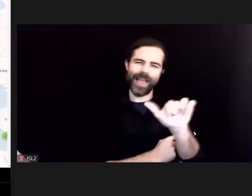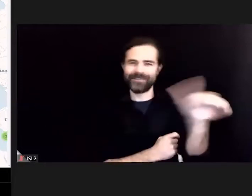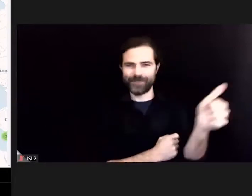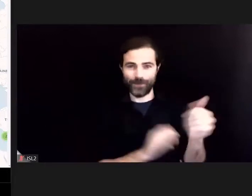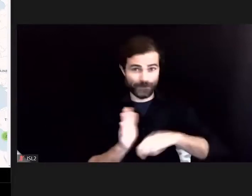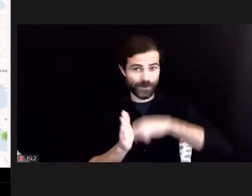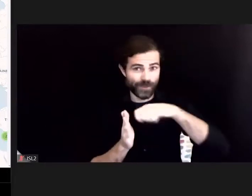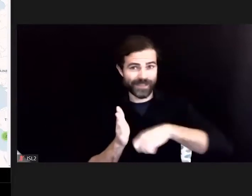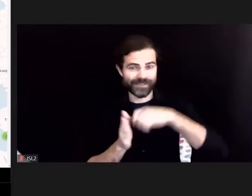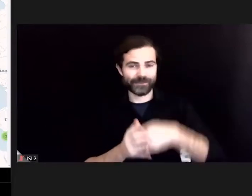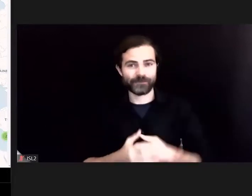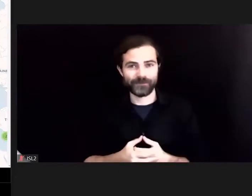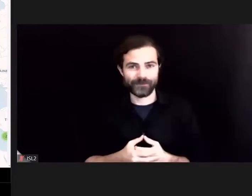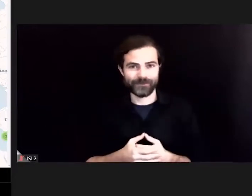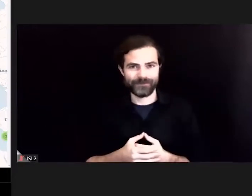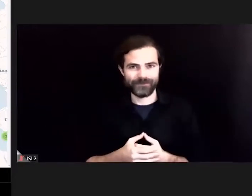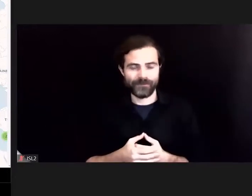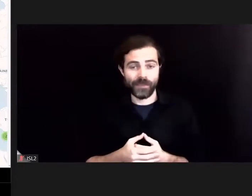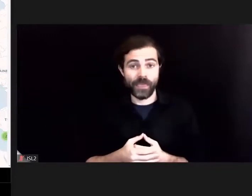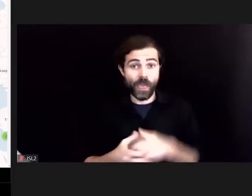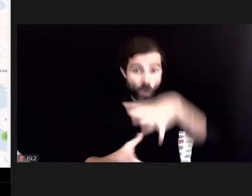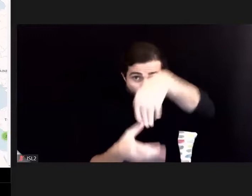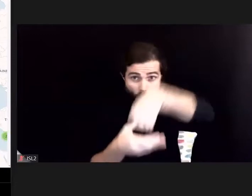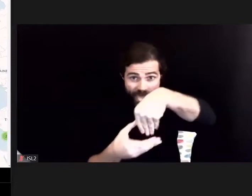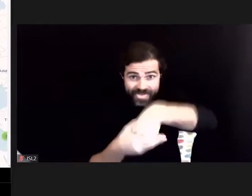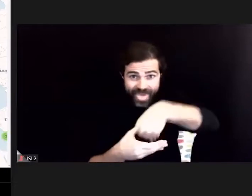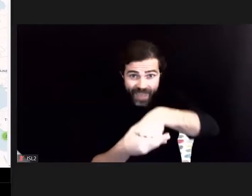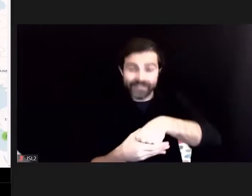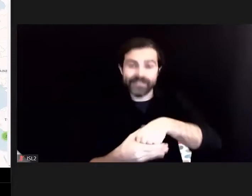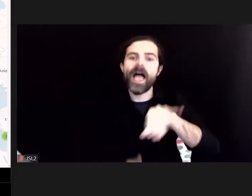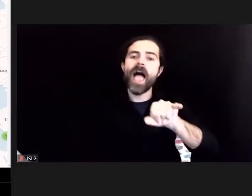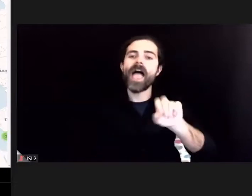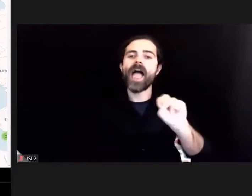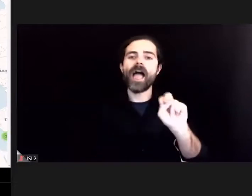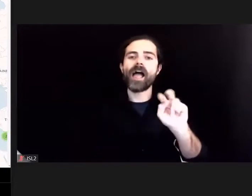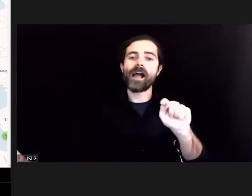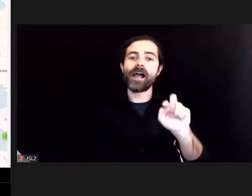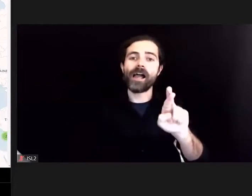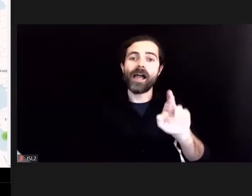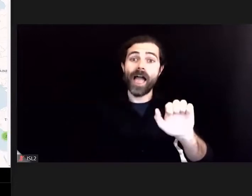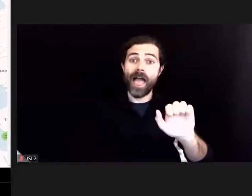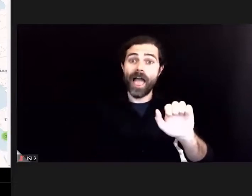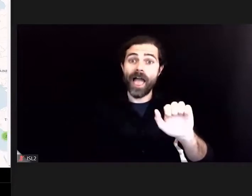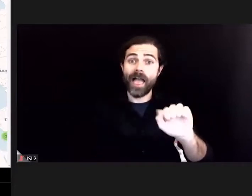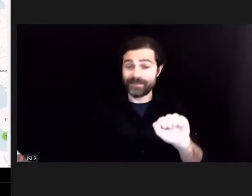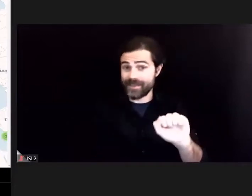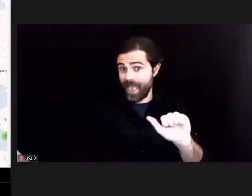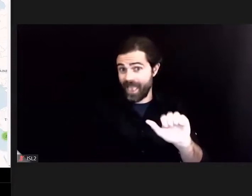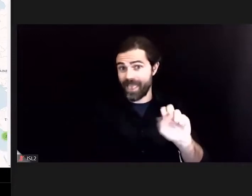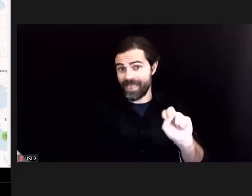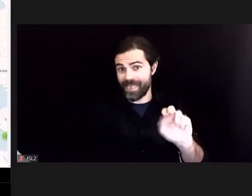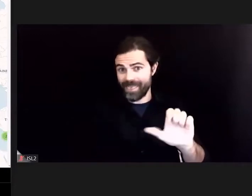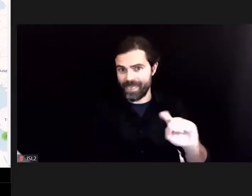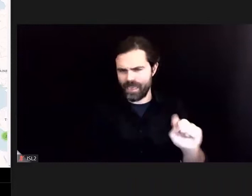like in the intranet, we can filter the map with different filters, like Telecare, e-learning,